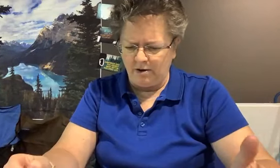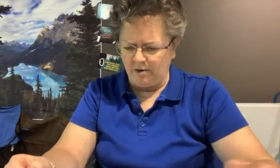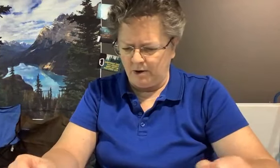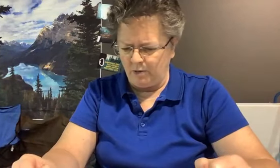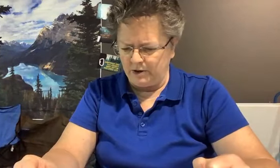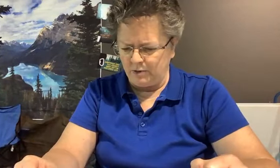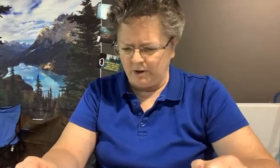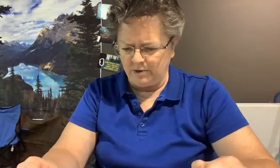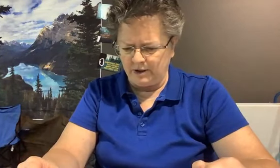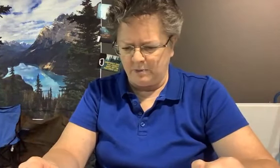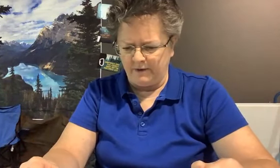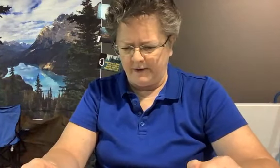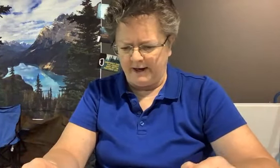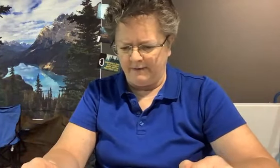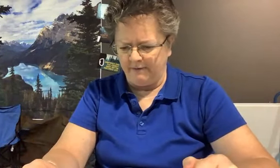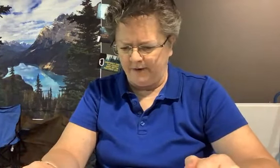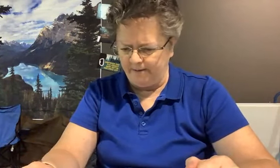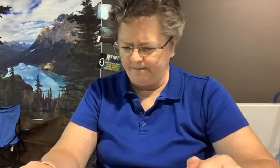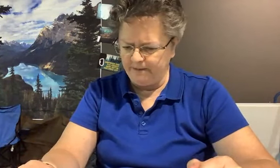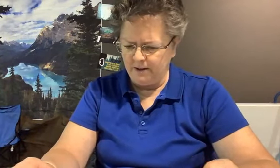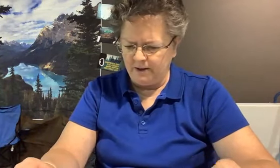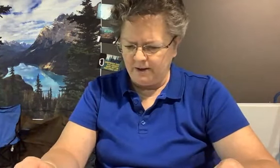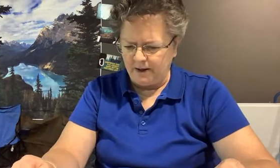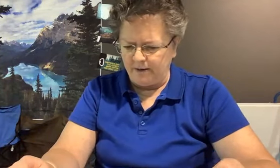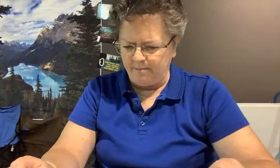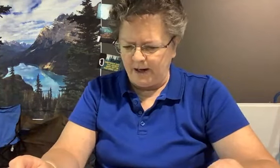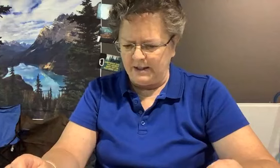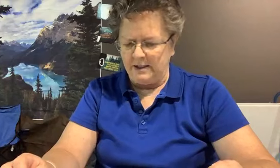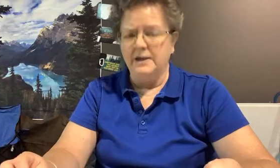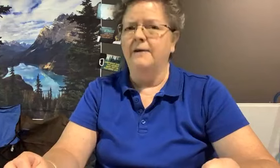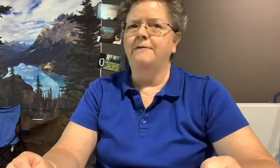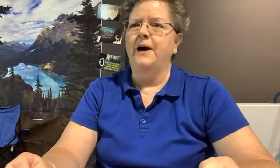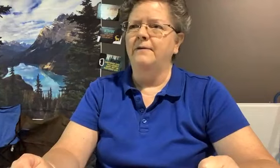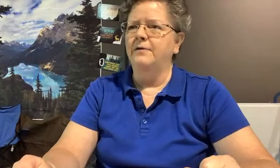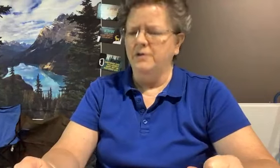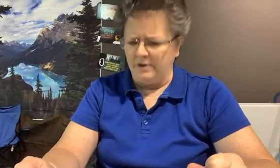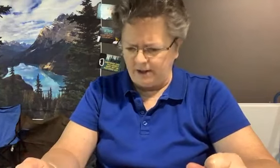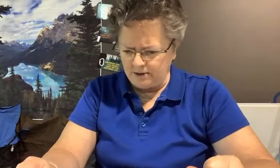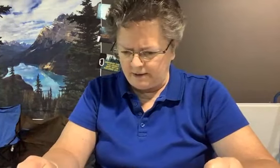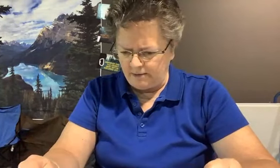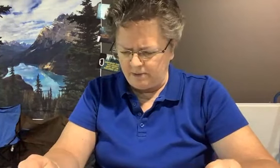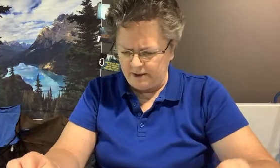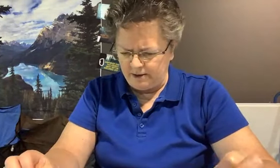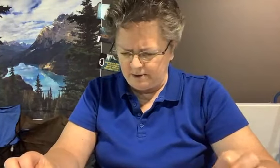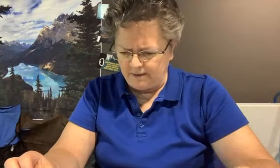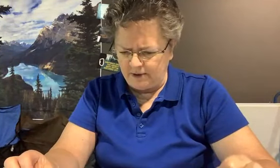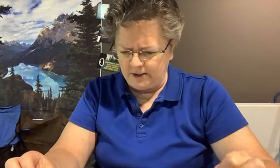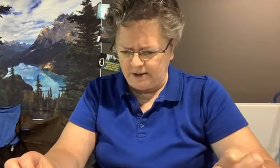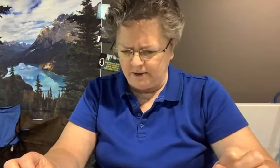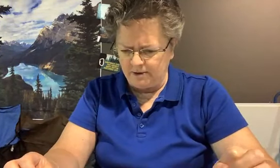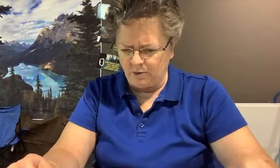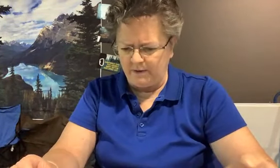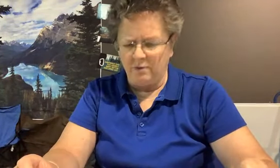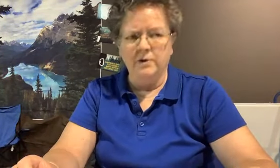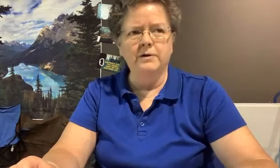KCRO, which is 106.5 FM, Mondays at 5:30. So that would be the 17th, 24th,